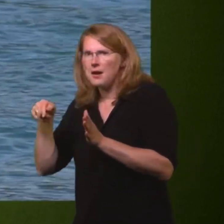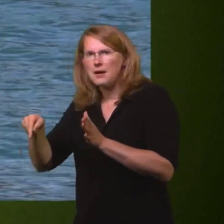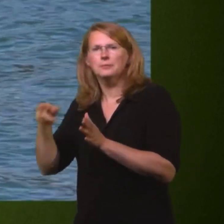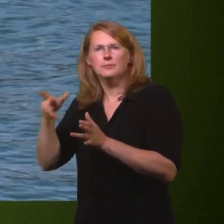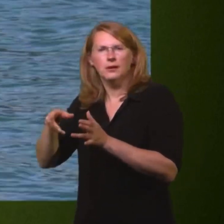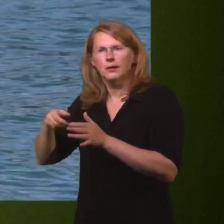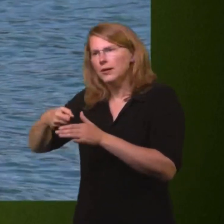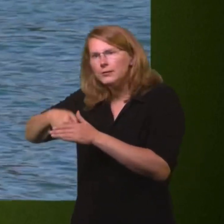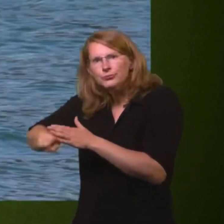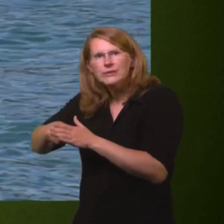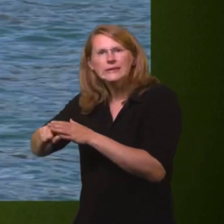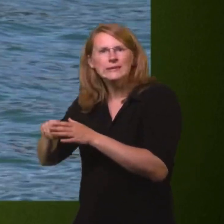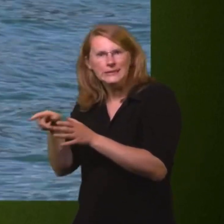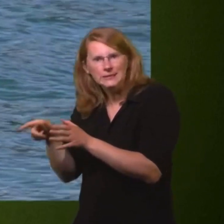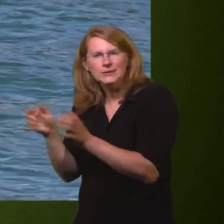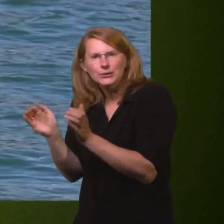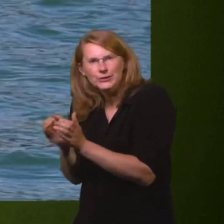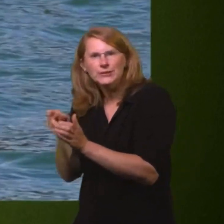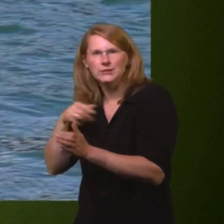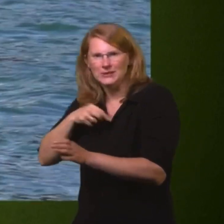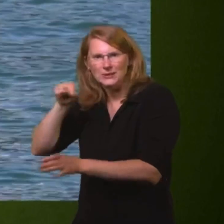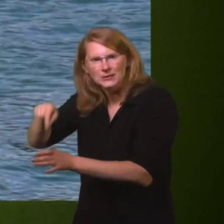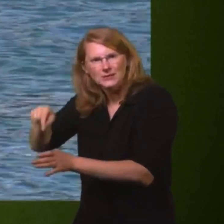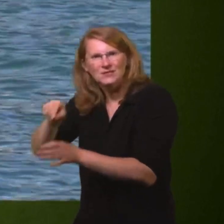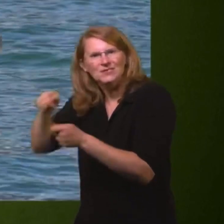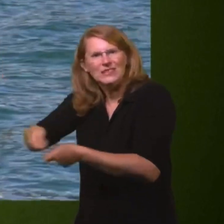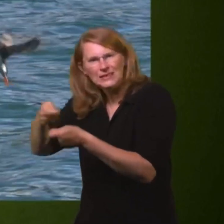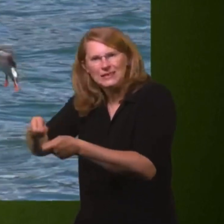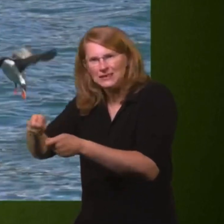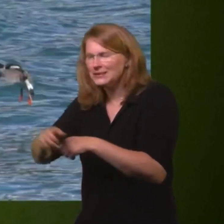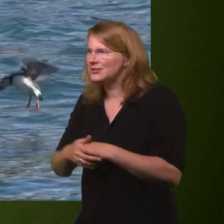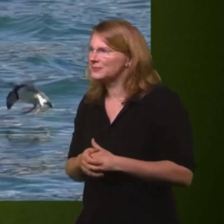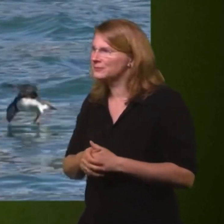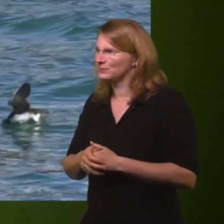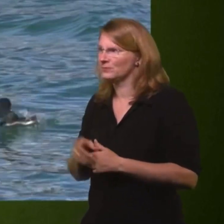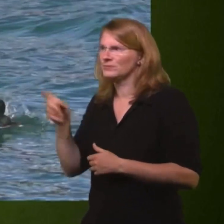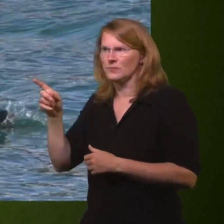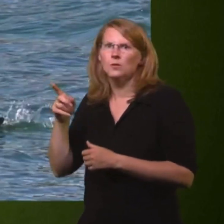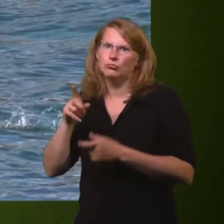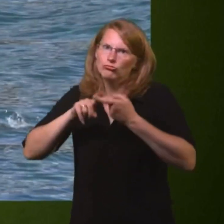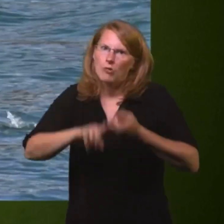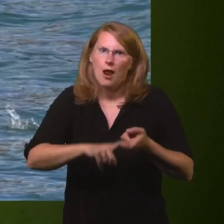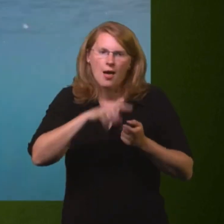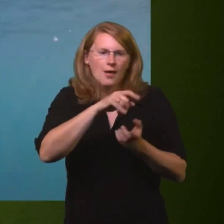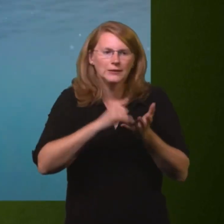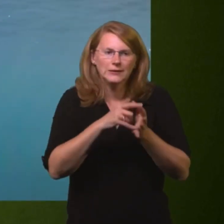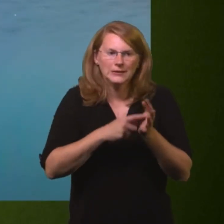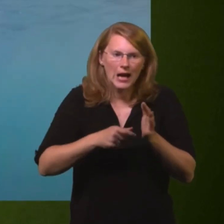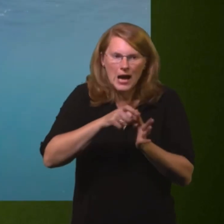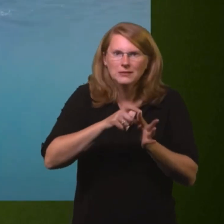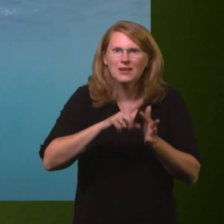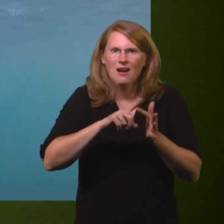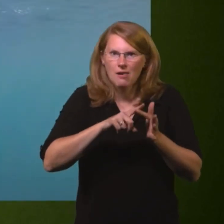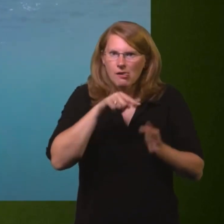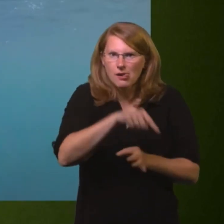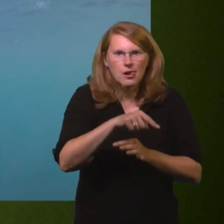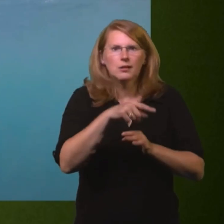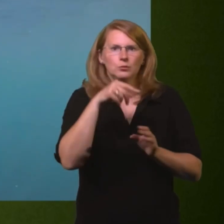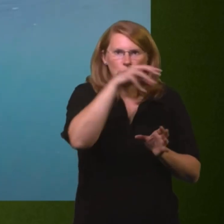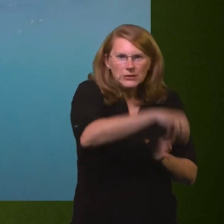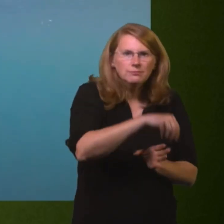year when they're breeding, when they have chicks on the nest. Now, the breeding success of seabirds is highly dependent on